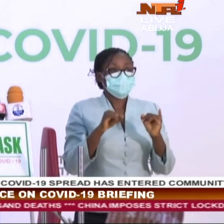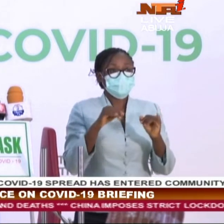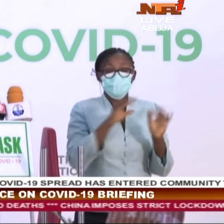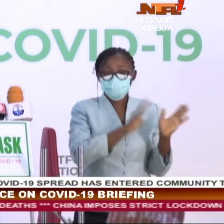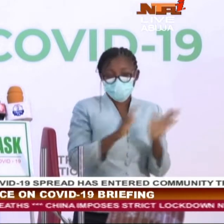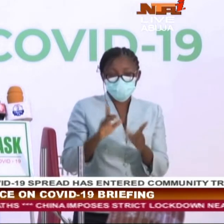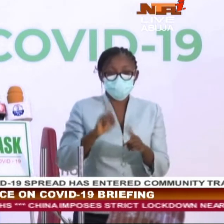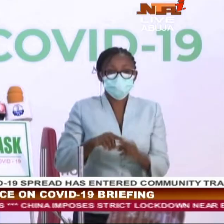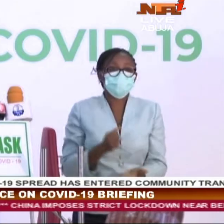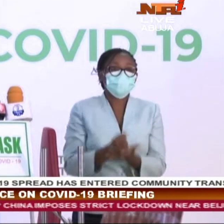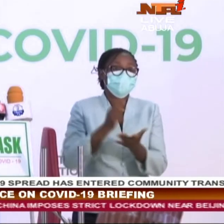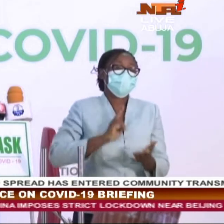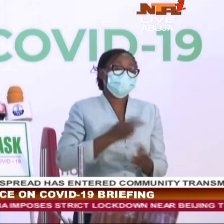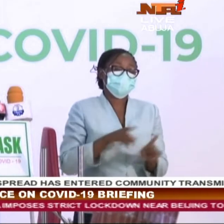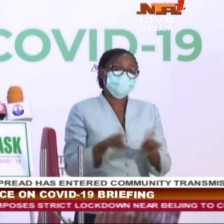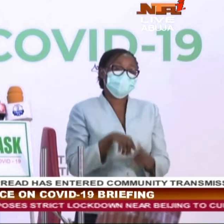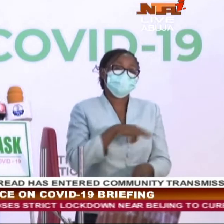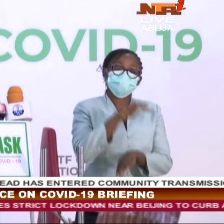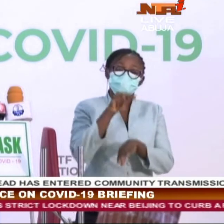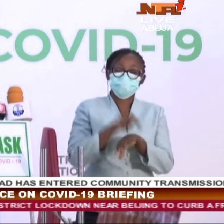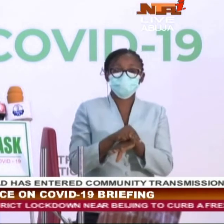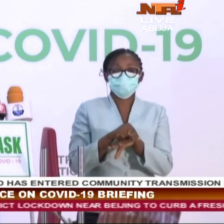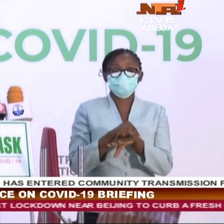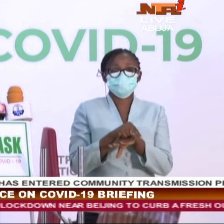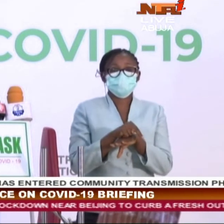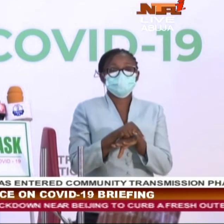to help us as a nation